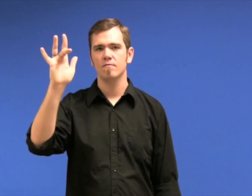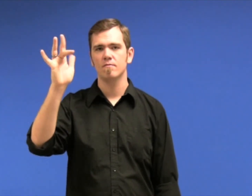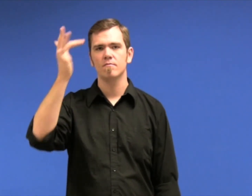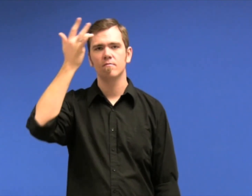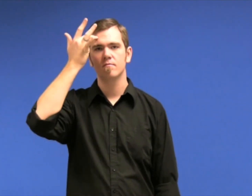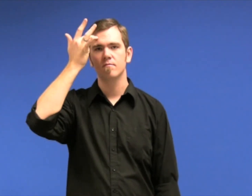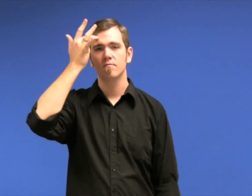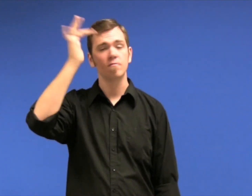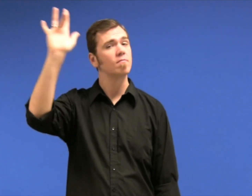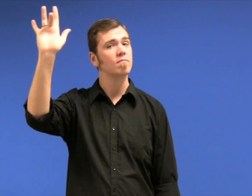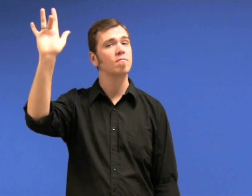Smart.